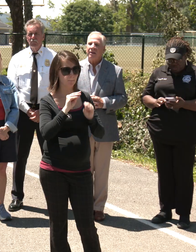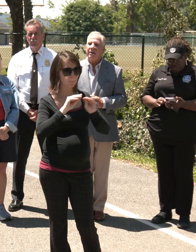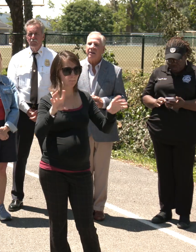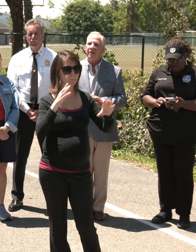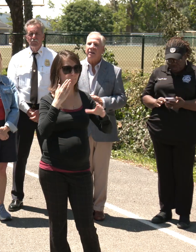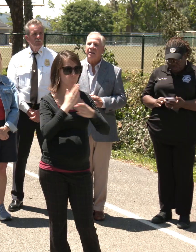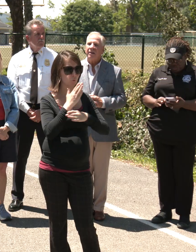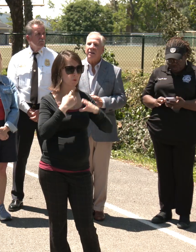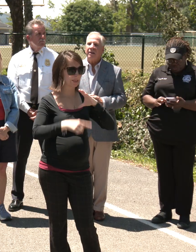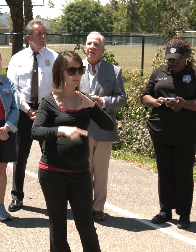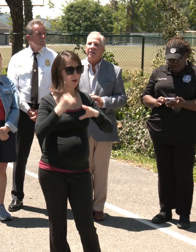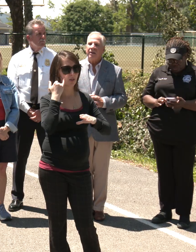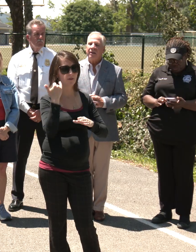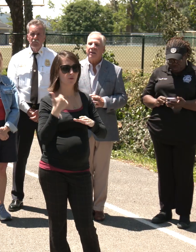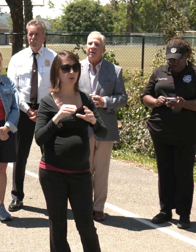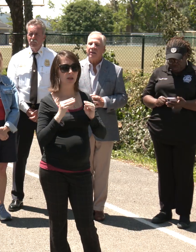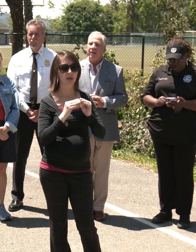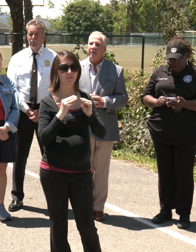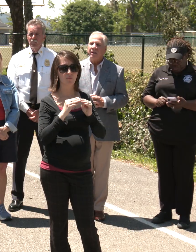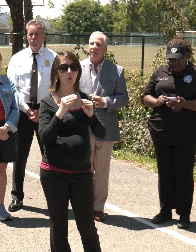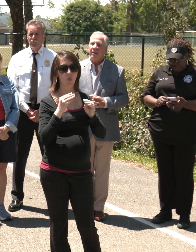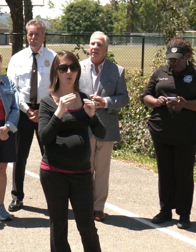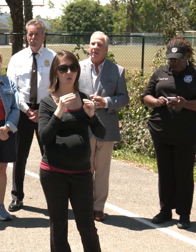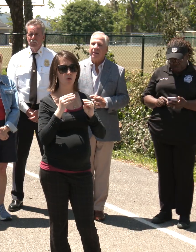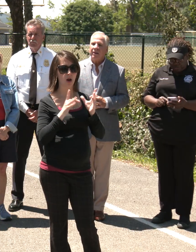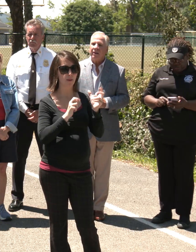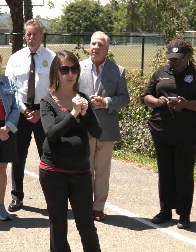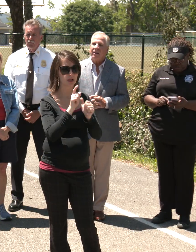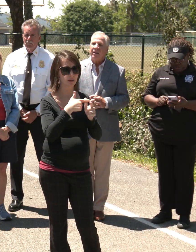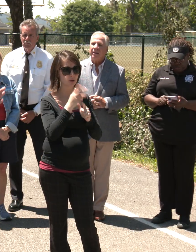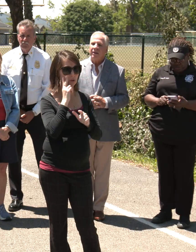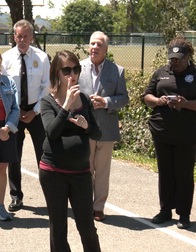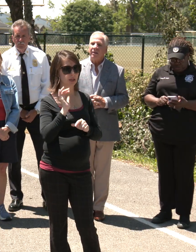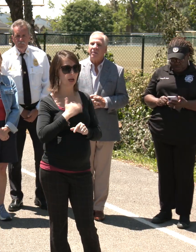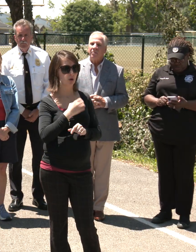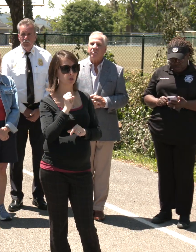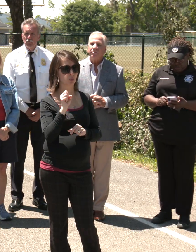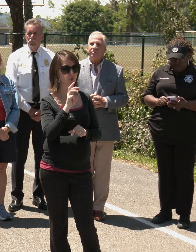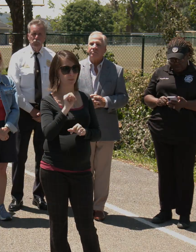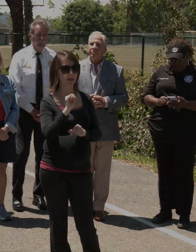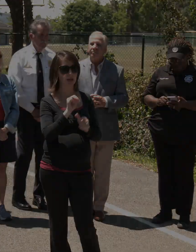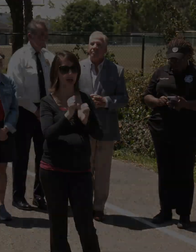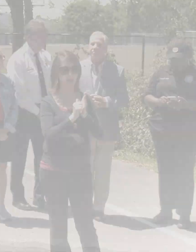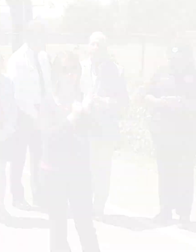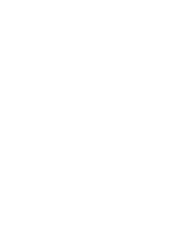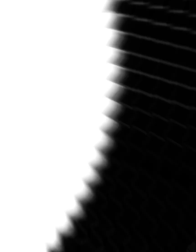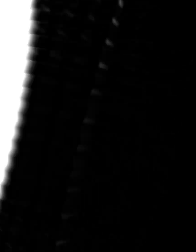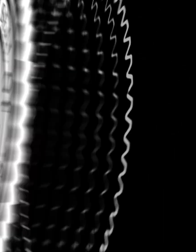email. If there are any other updates, please look at our social media accounts. Thank you guys very much. We'll see you.